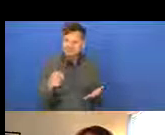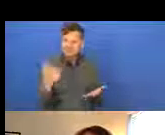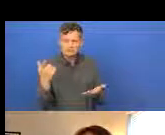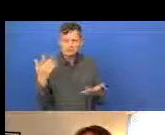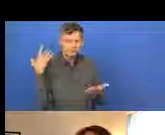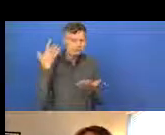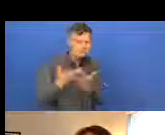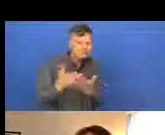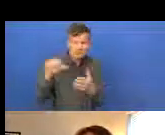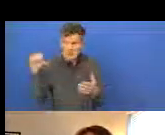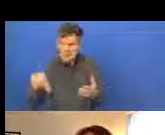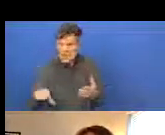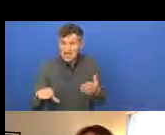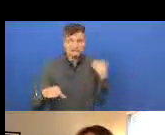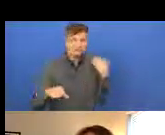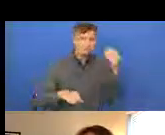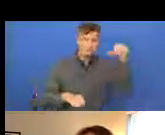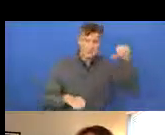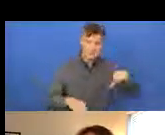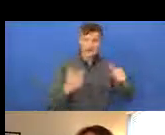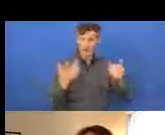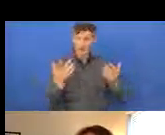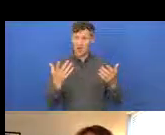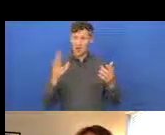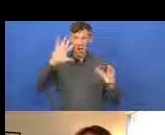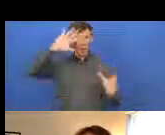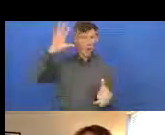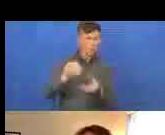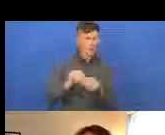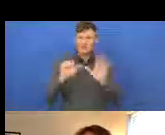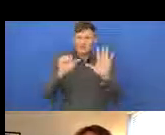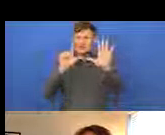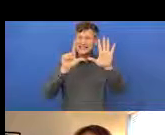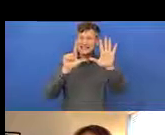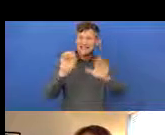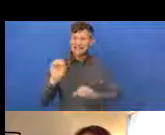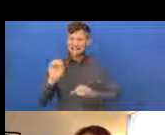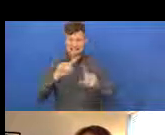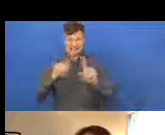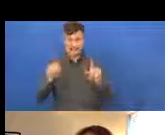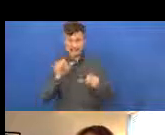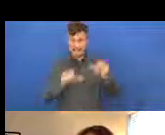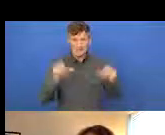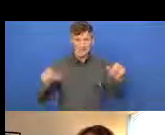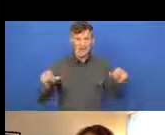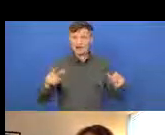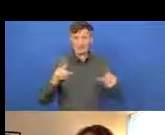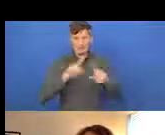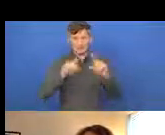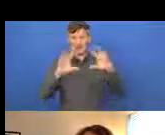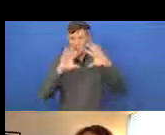project involved 70 young people with diverse disabilities in different locations, including South Africa, China,